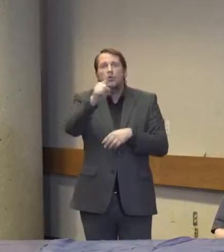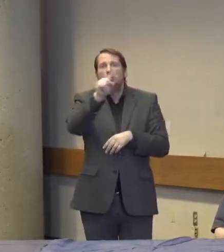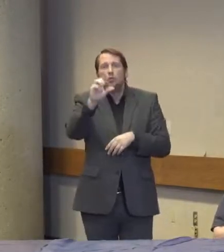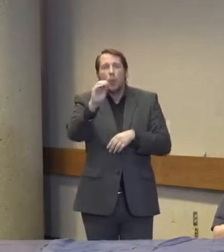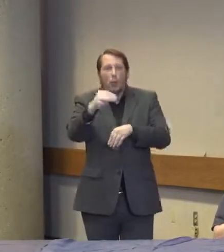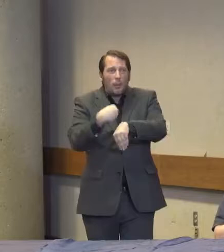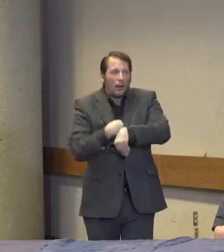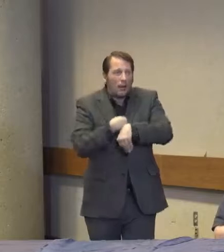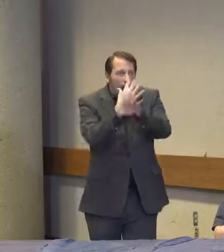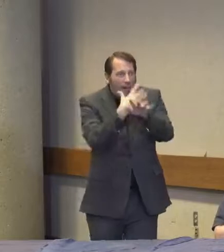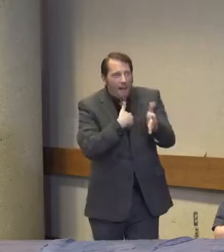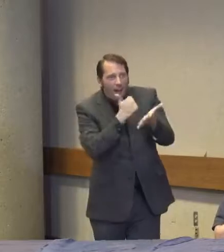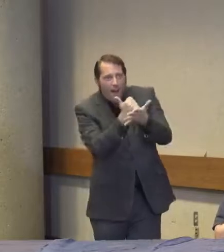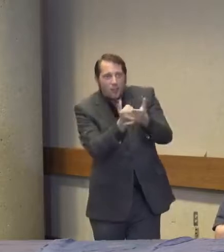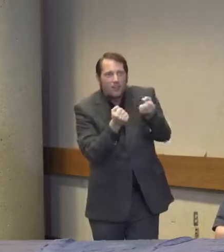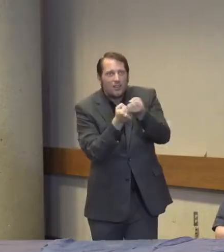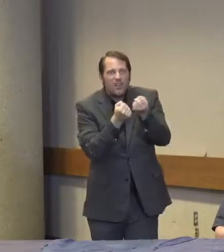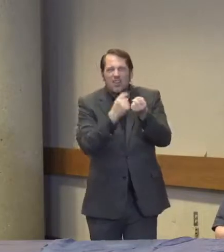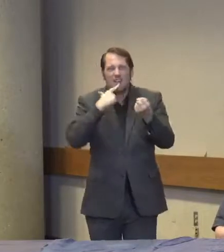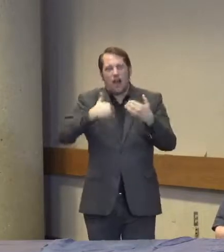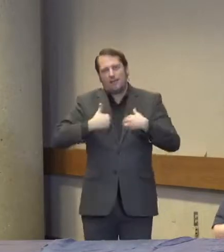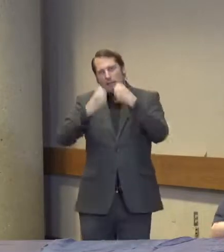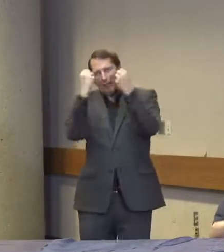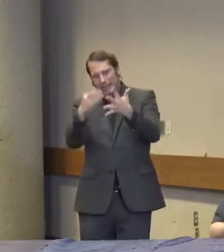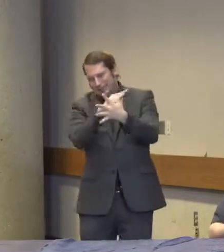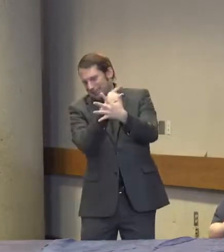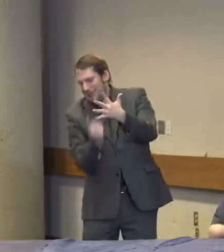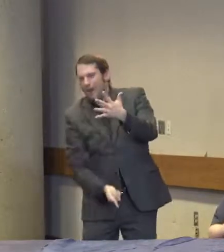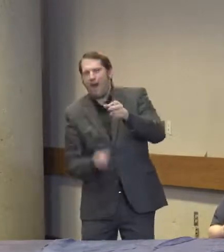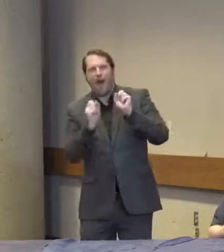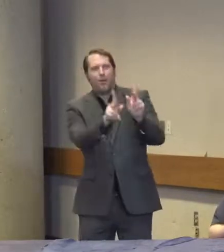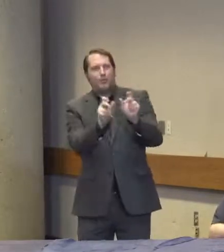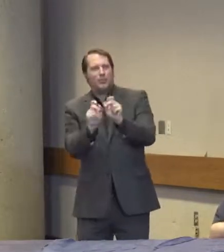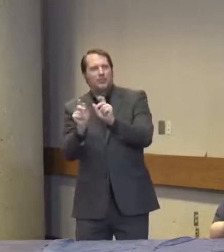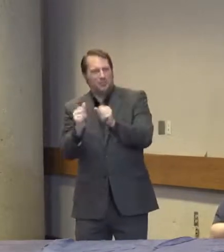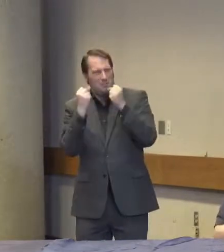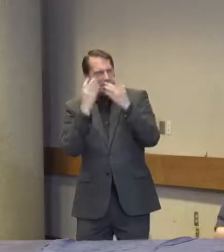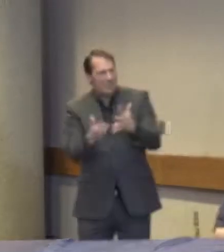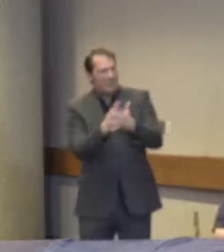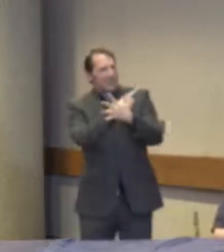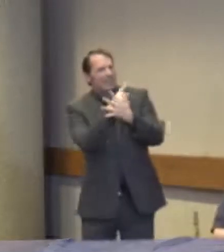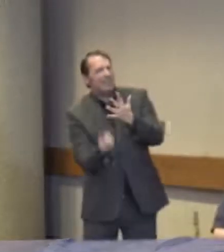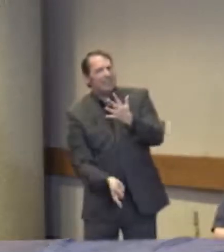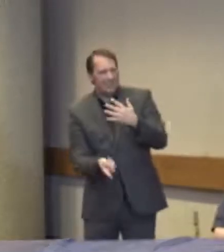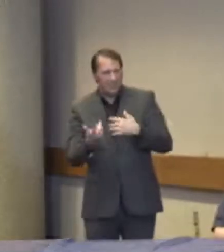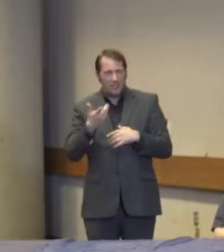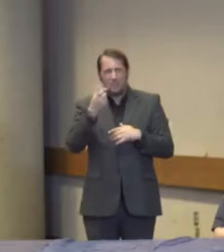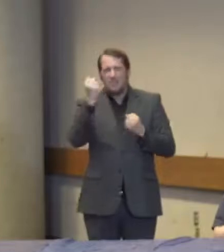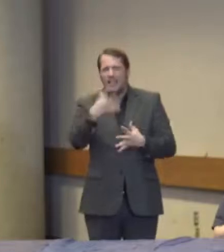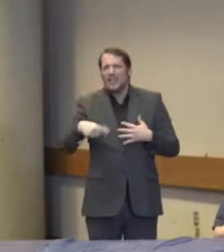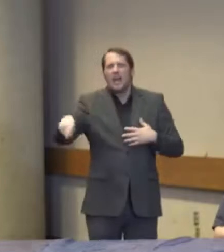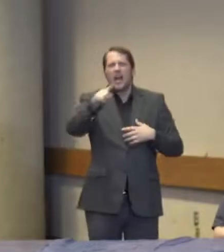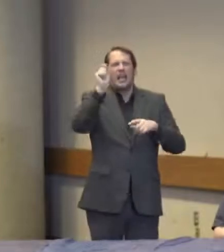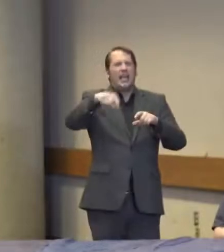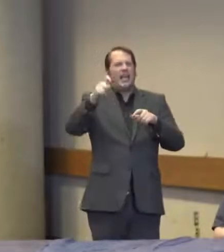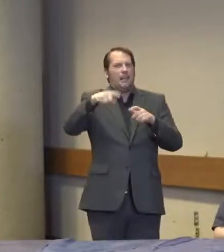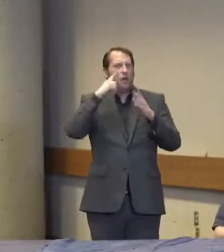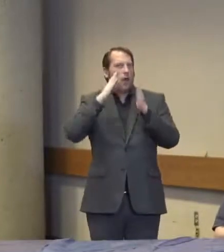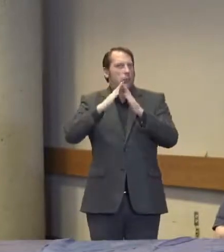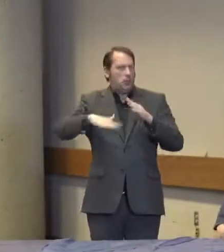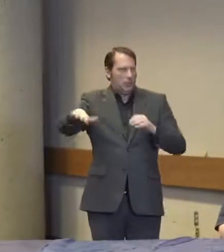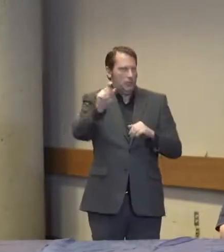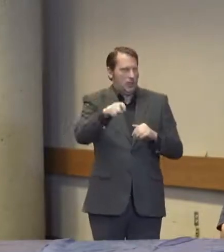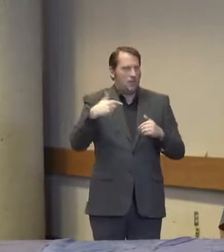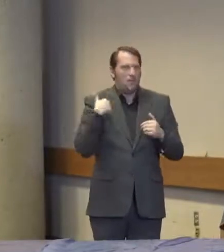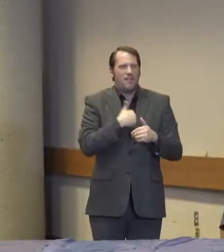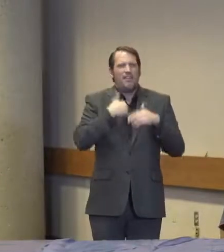so there are opportunities that have been identified. There are needs in our community for those kinds of things. And, you know, we've already seen a huge outpouring